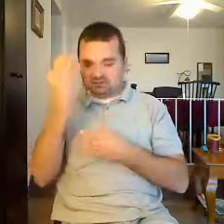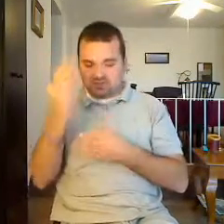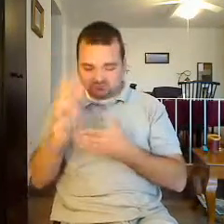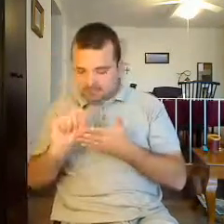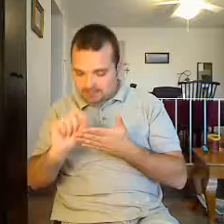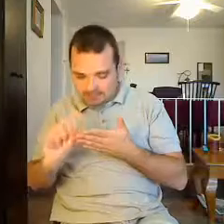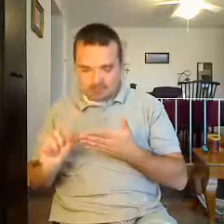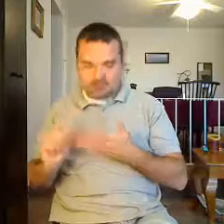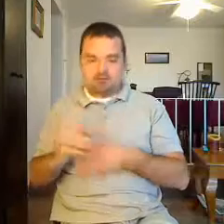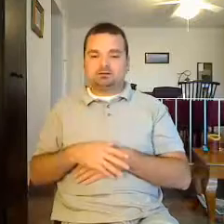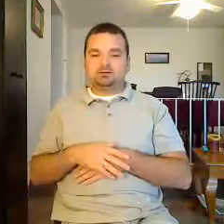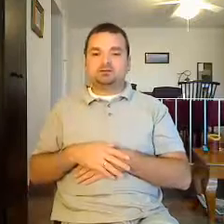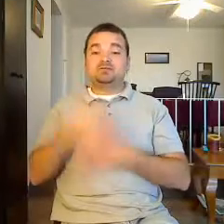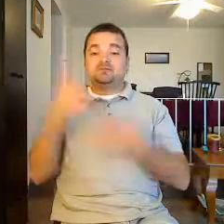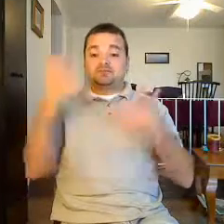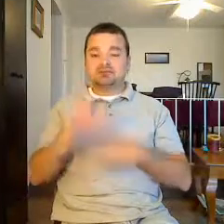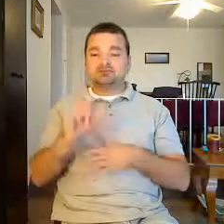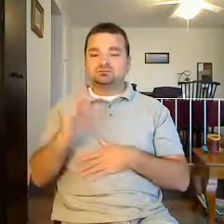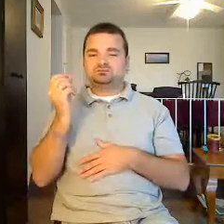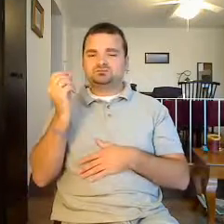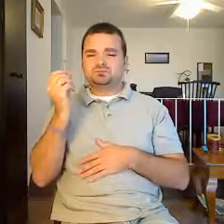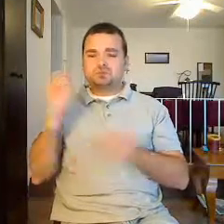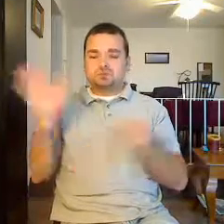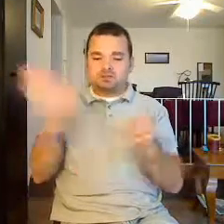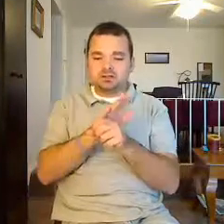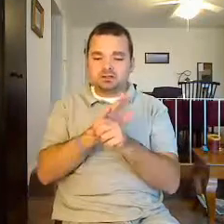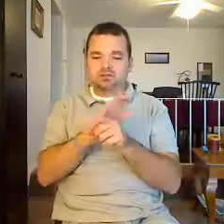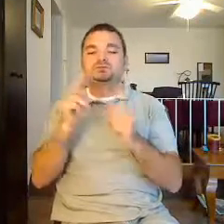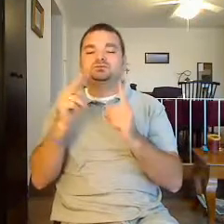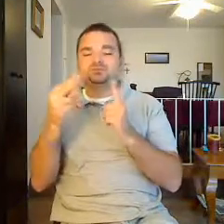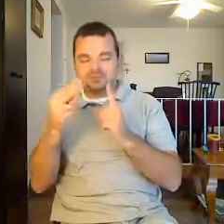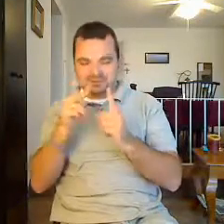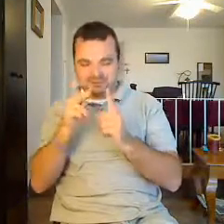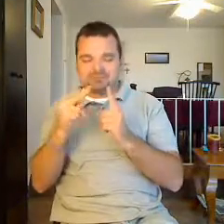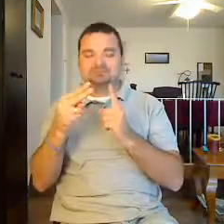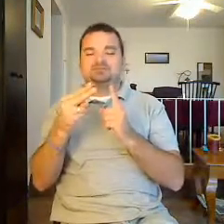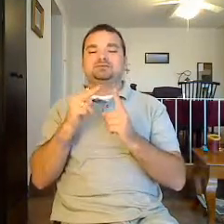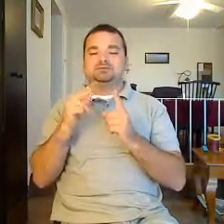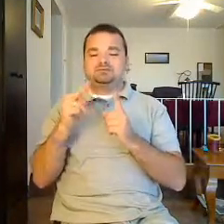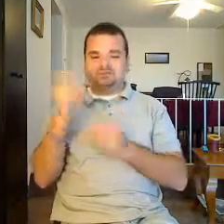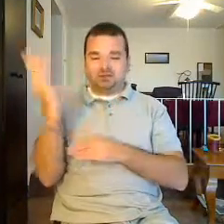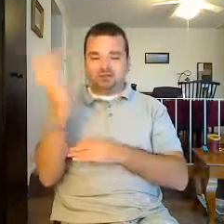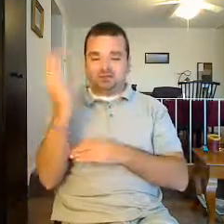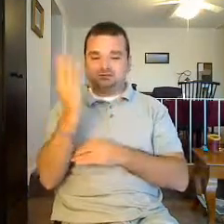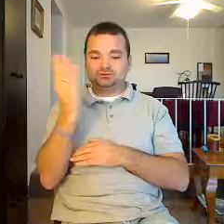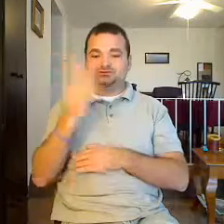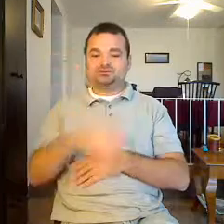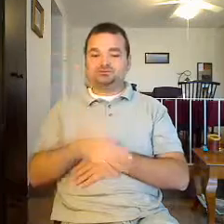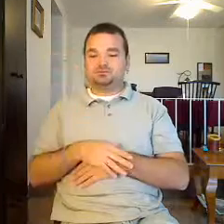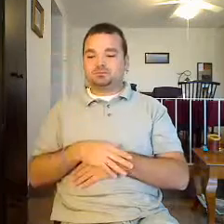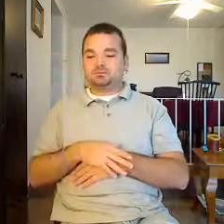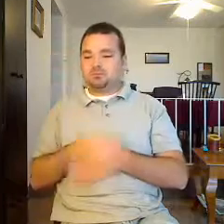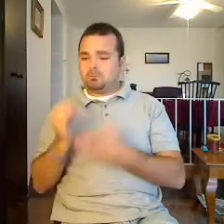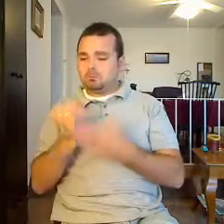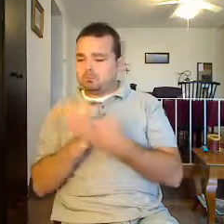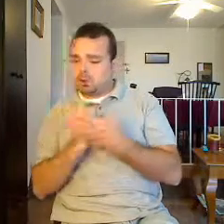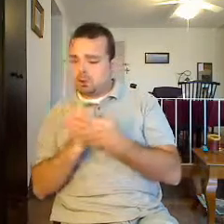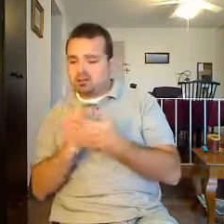with a complete view of the lecture. Then go back and underline, color highlight, or box words, not whole sentences, but